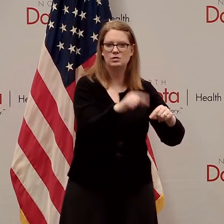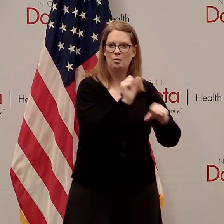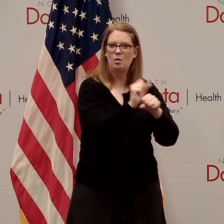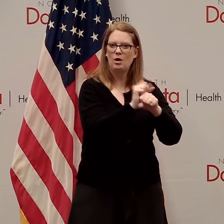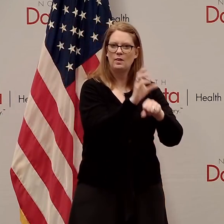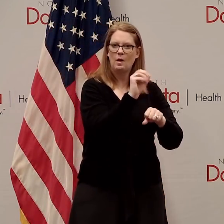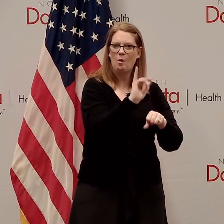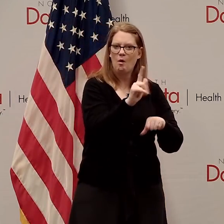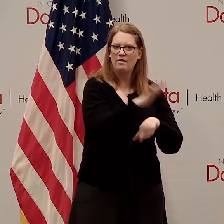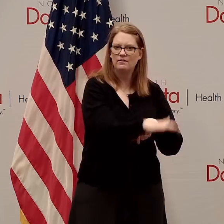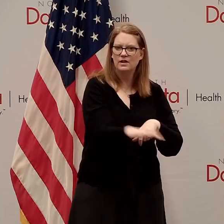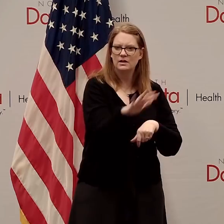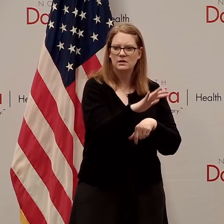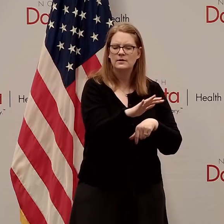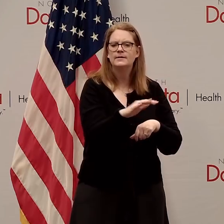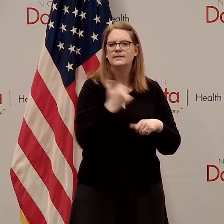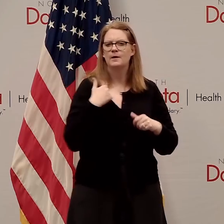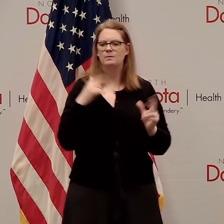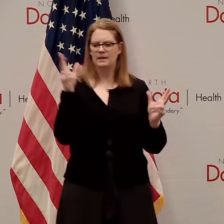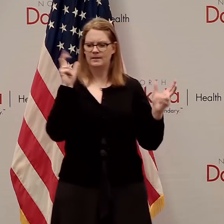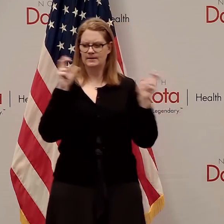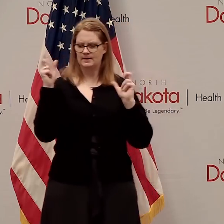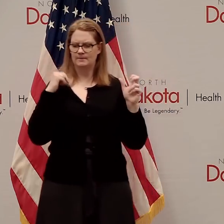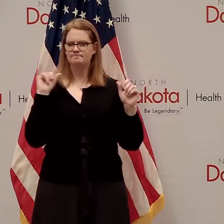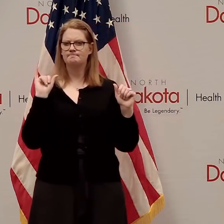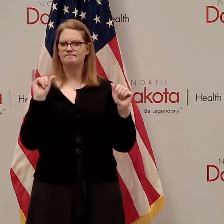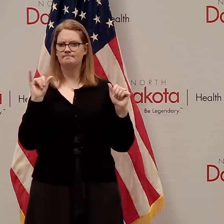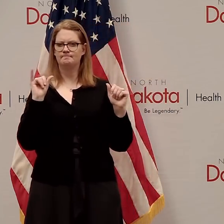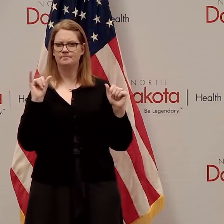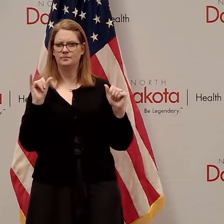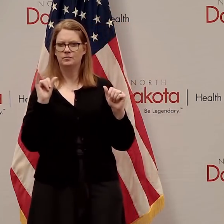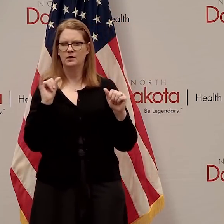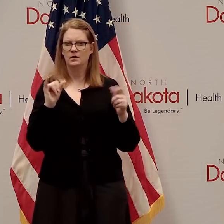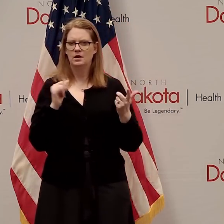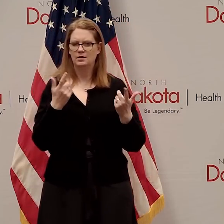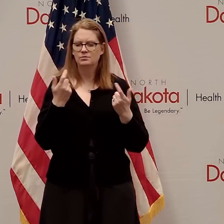when we're trying to slow the spread. And if you were the first state